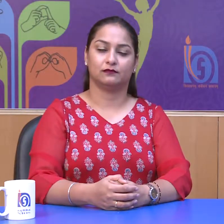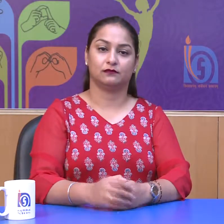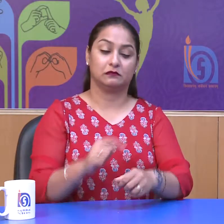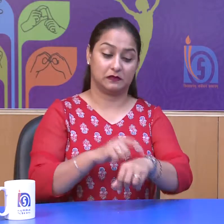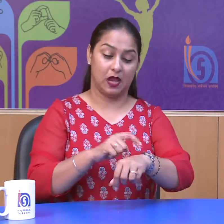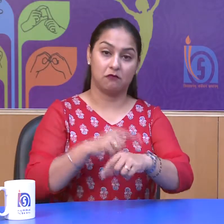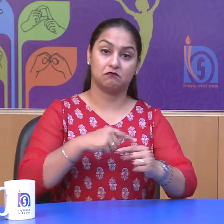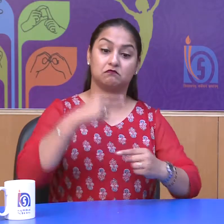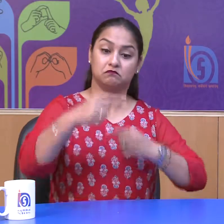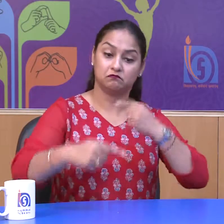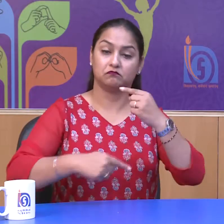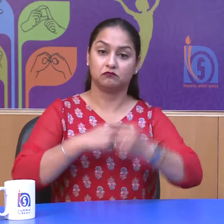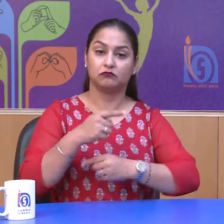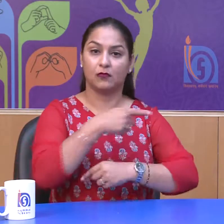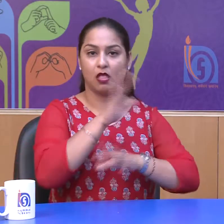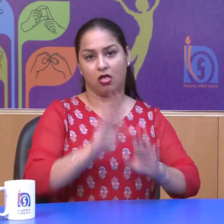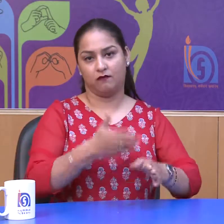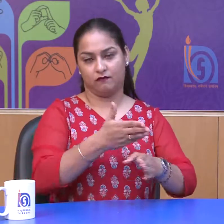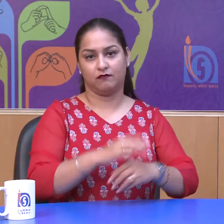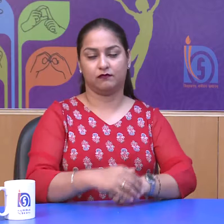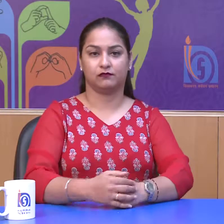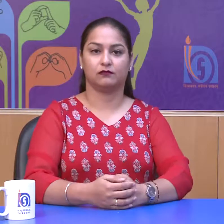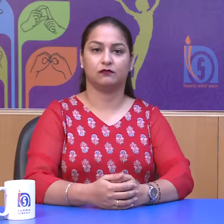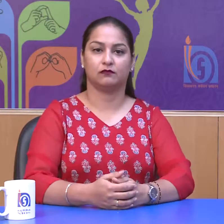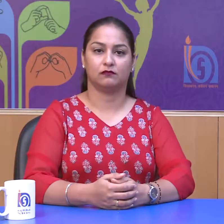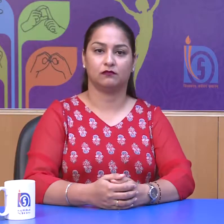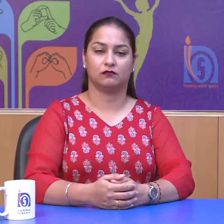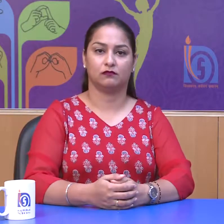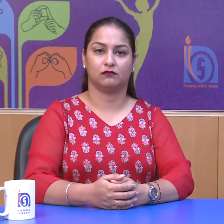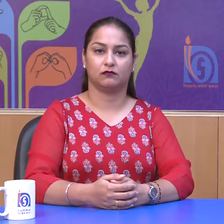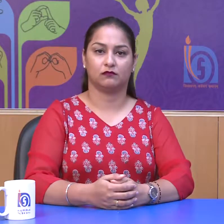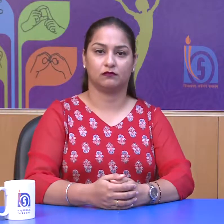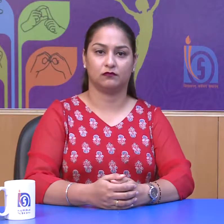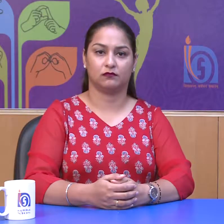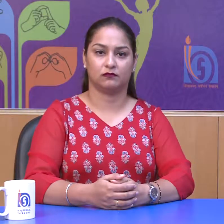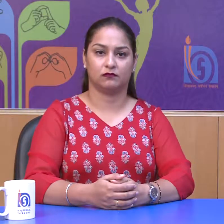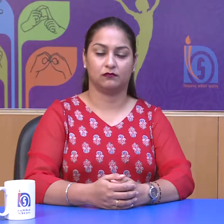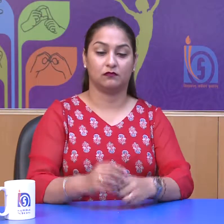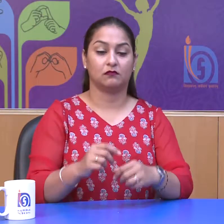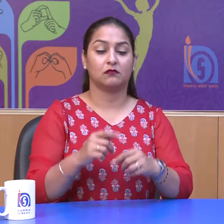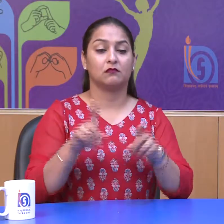periodically after a particular period of time.